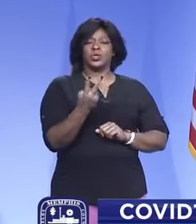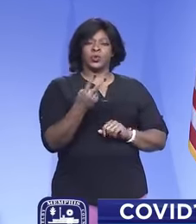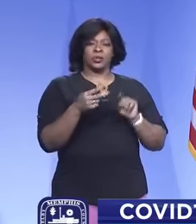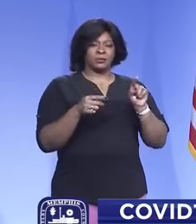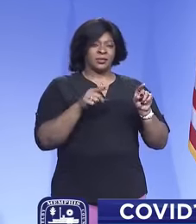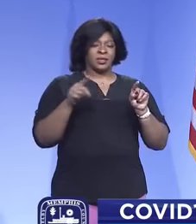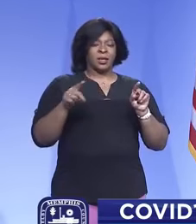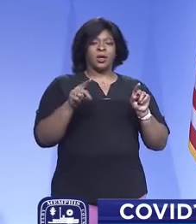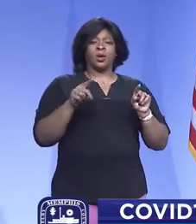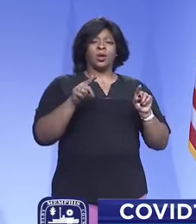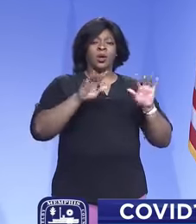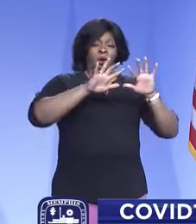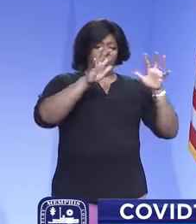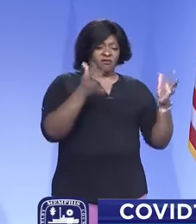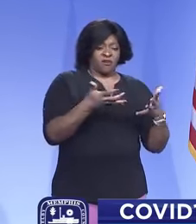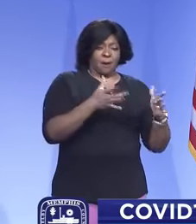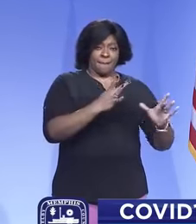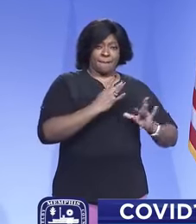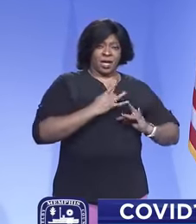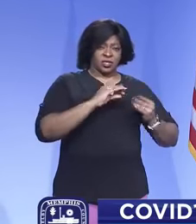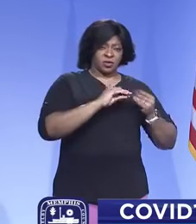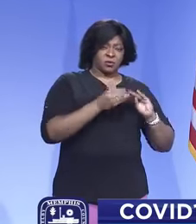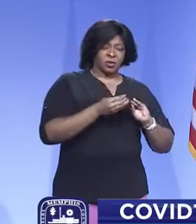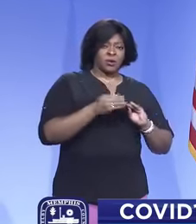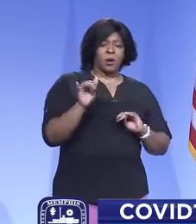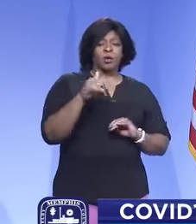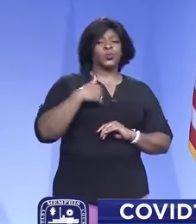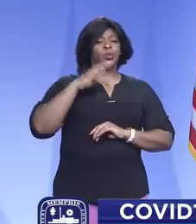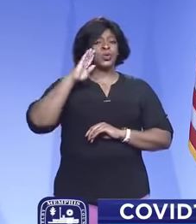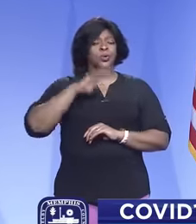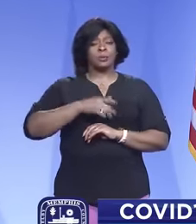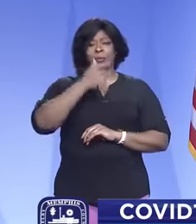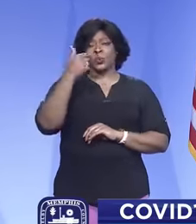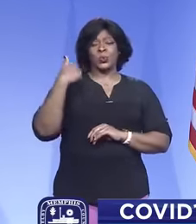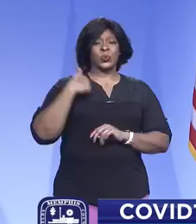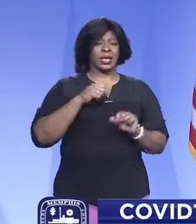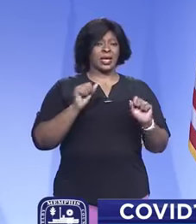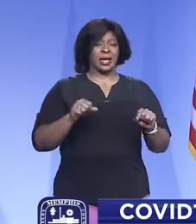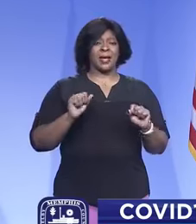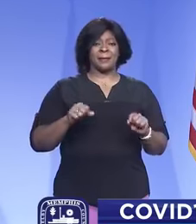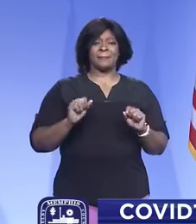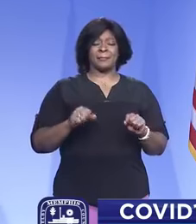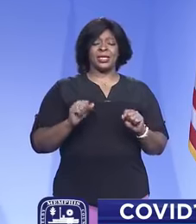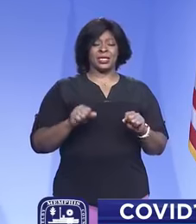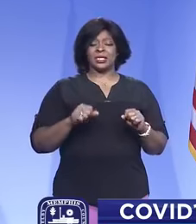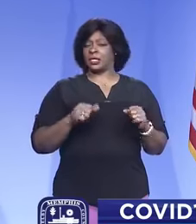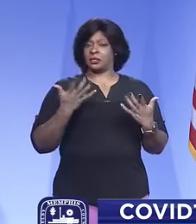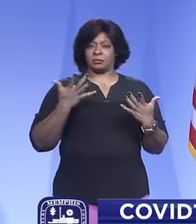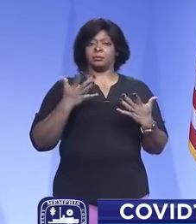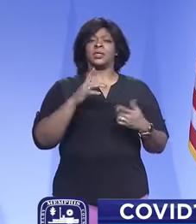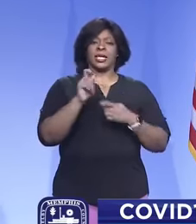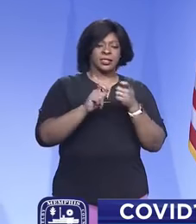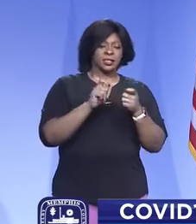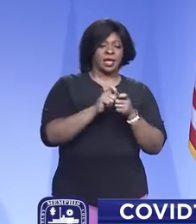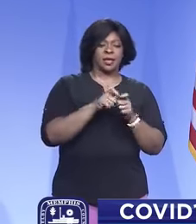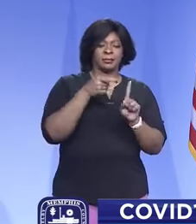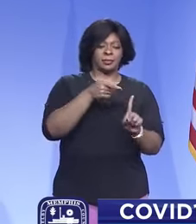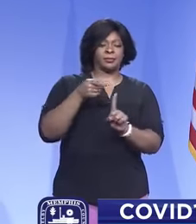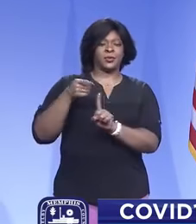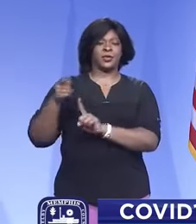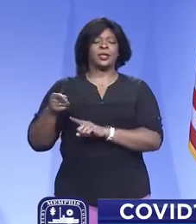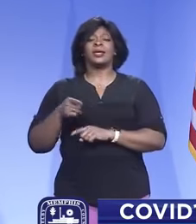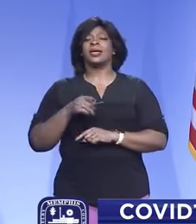the overall positivity rate, but what we also know, because we've been able to bring to scale in Shelby County, are